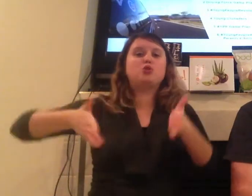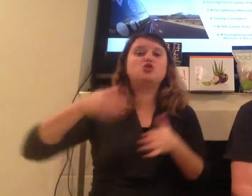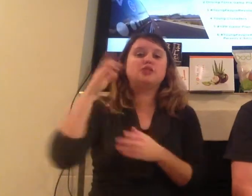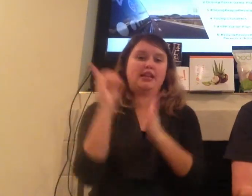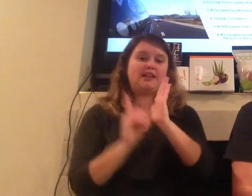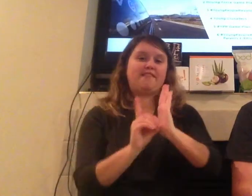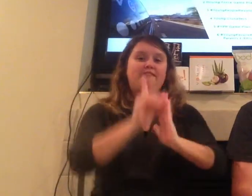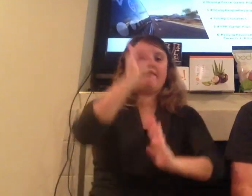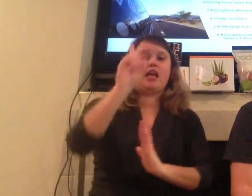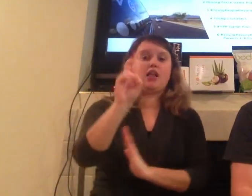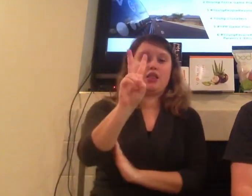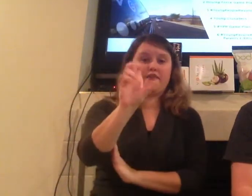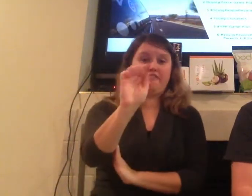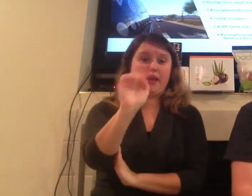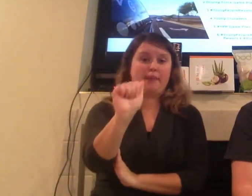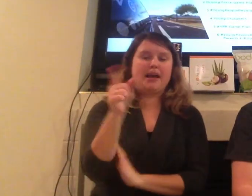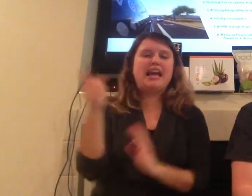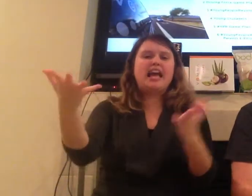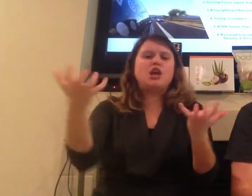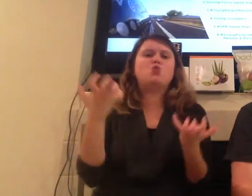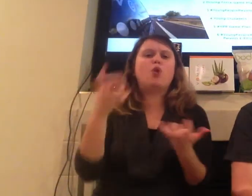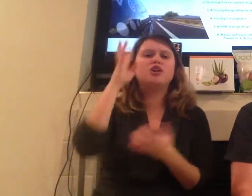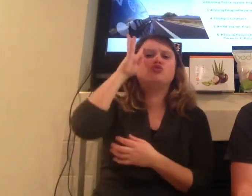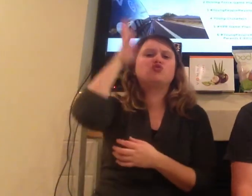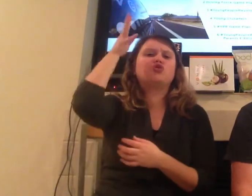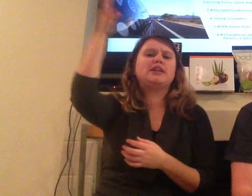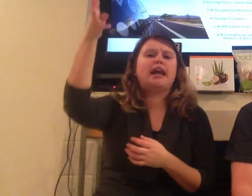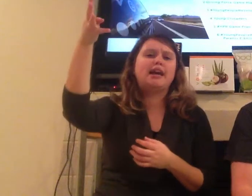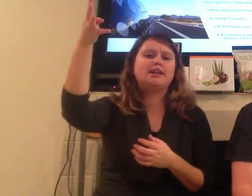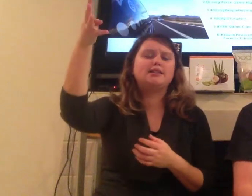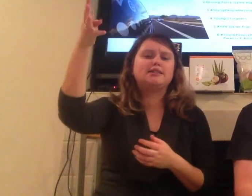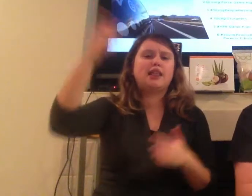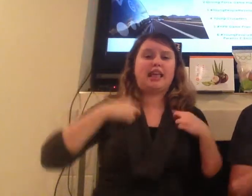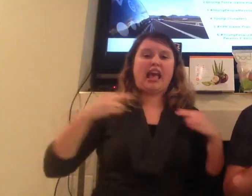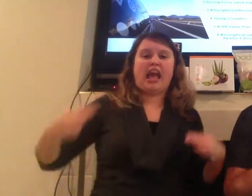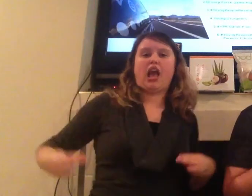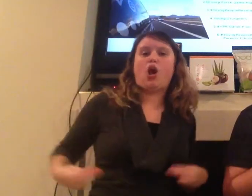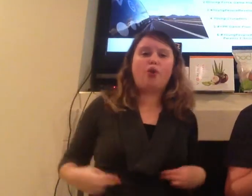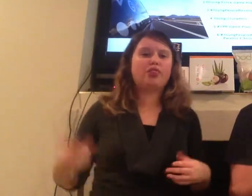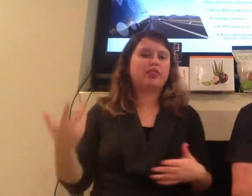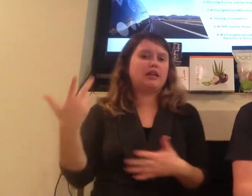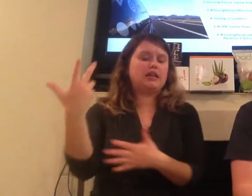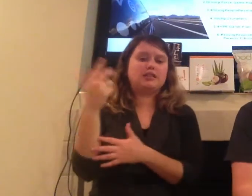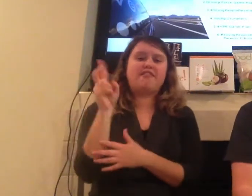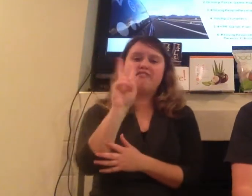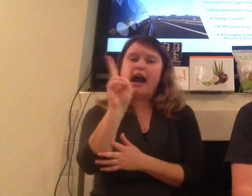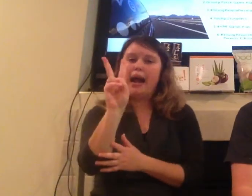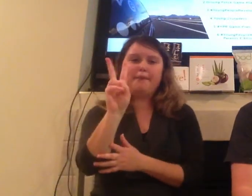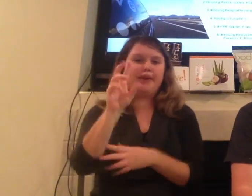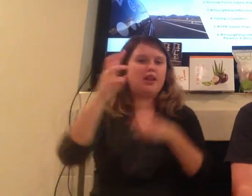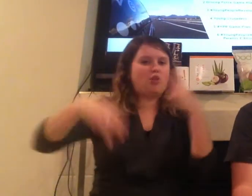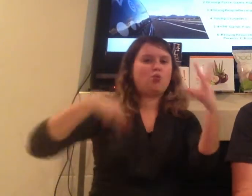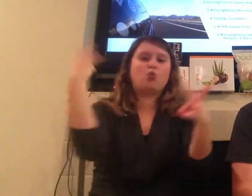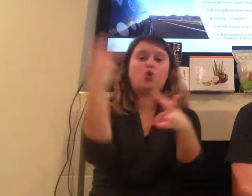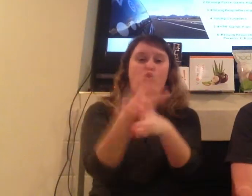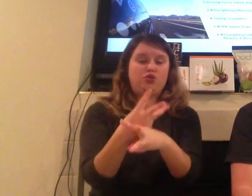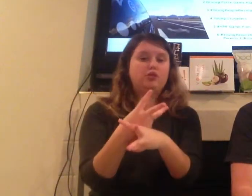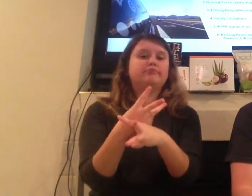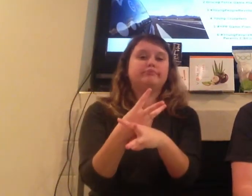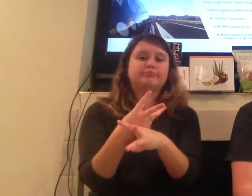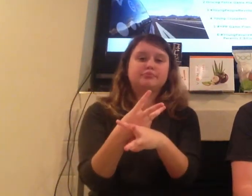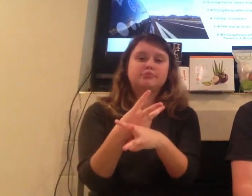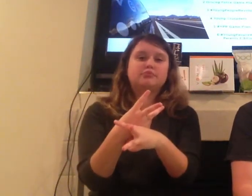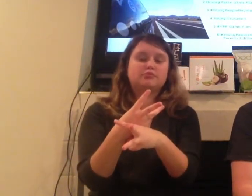Vemma. He wanted to create the healthiest supplement on the planet. And in my personal opinion, I do believe that he has knocked a home